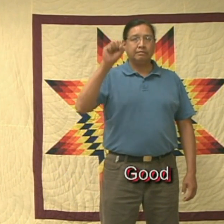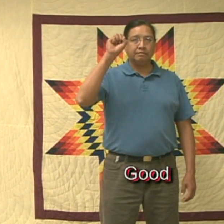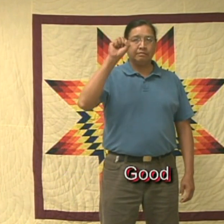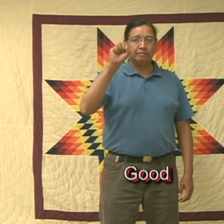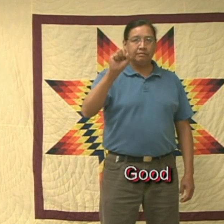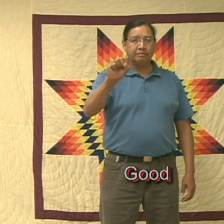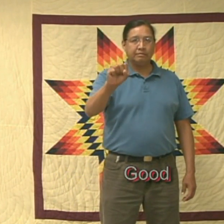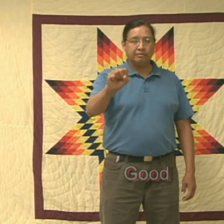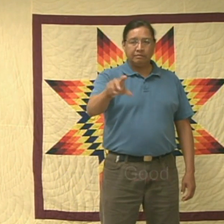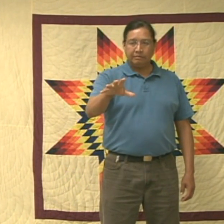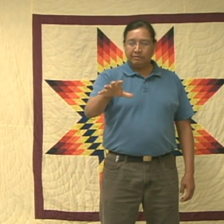Washte.